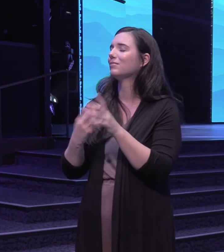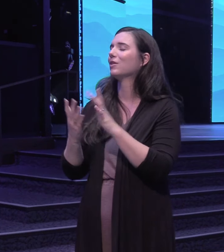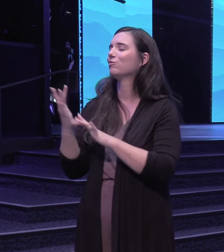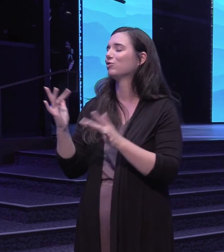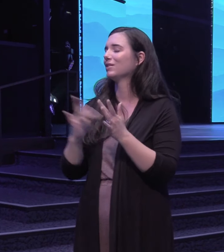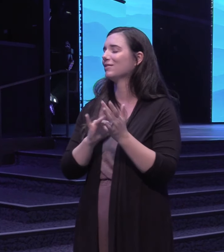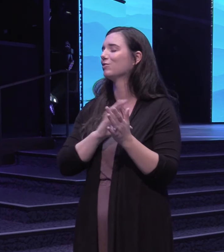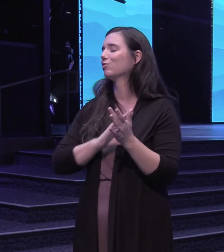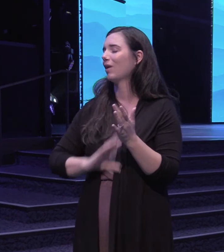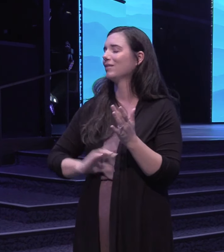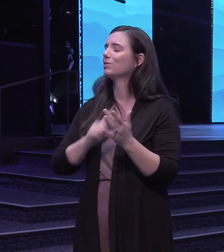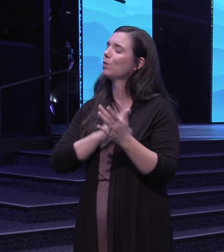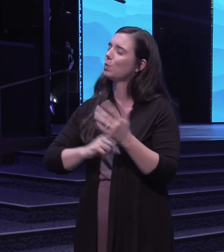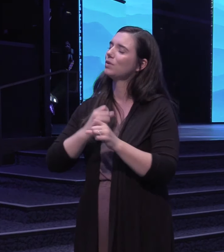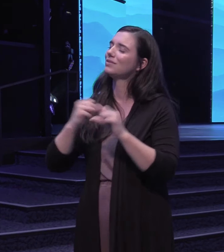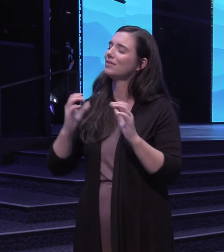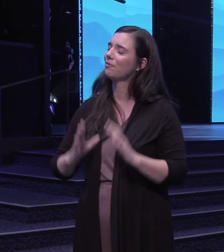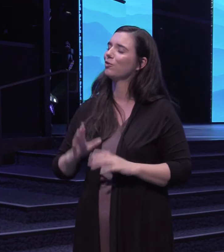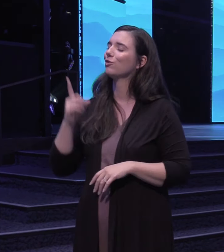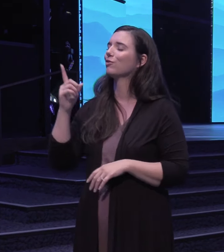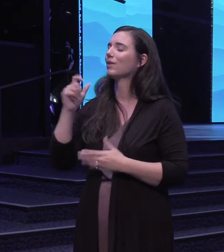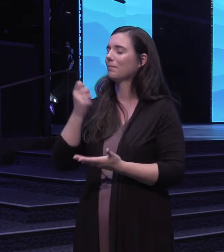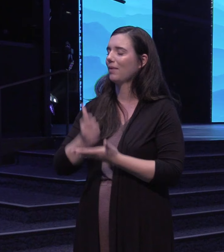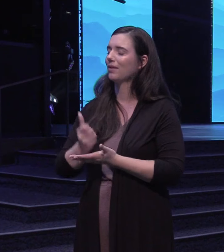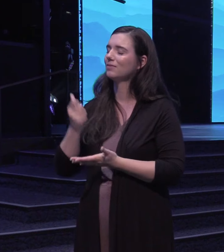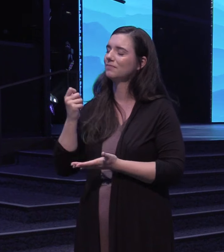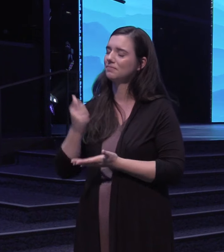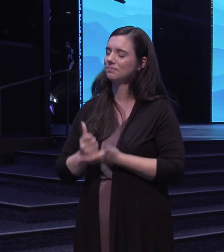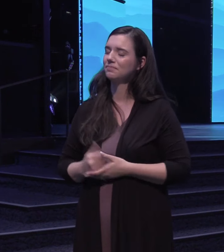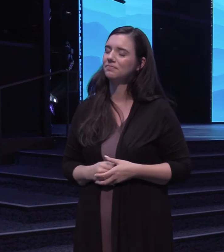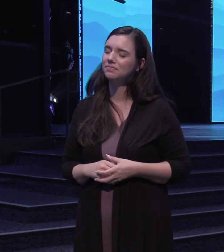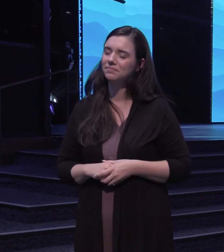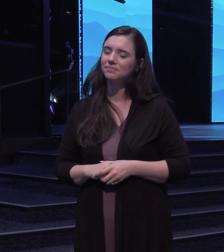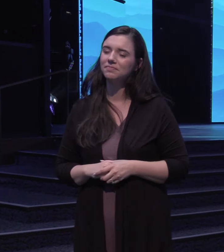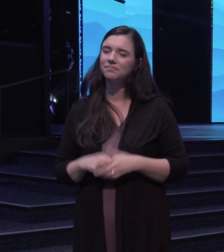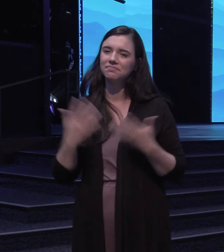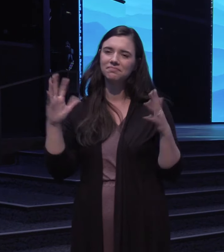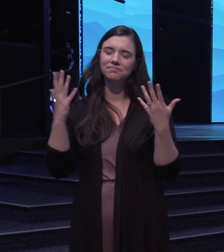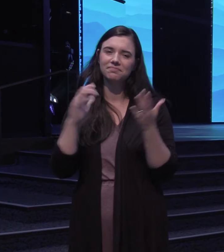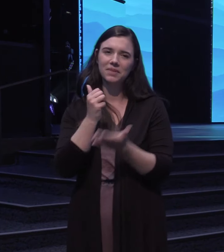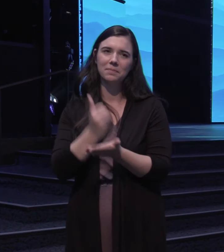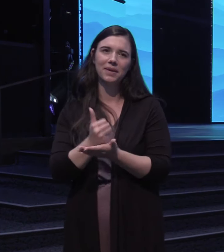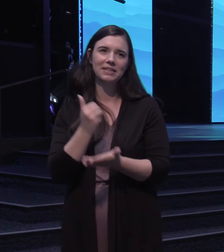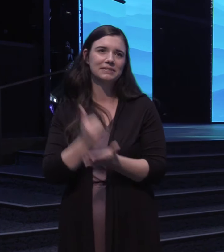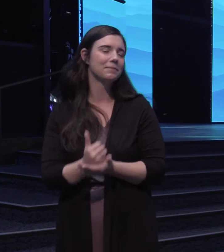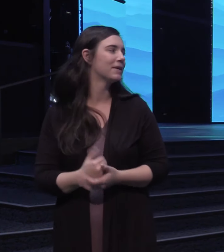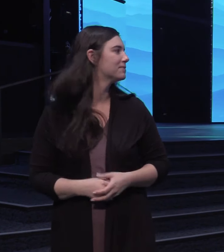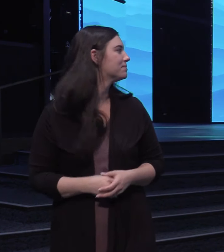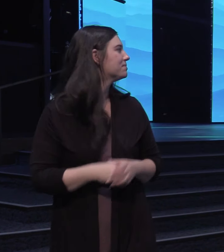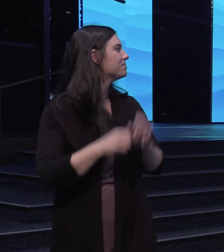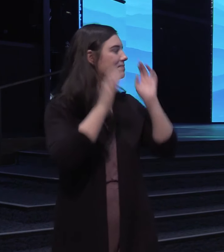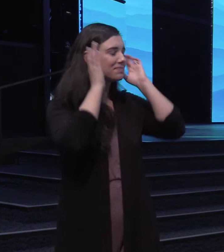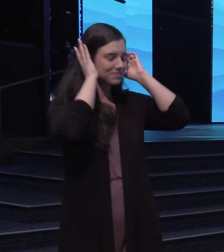of Jesus, our Lord and Savior. Amen. Amen. Amen.